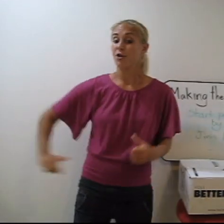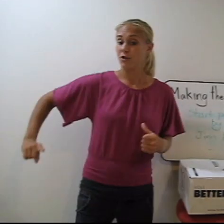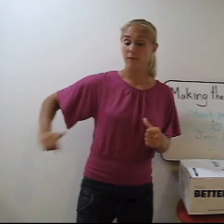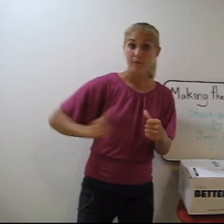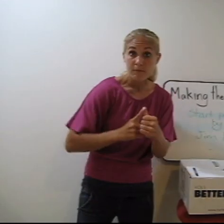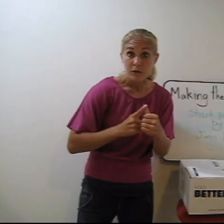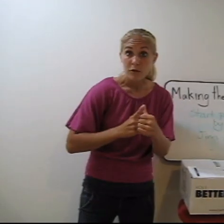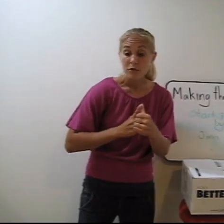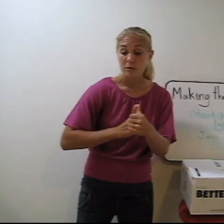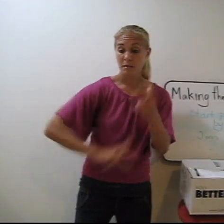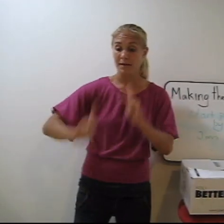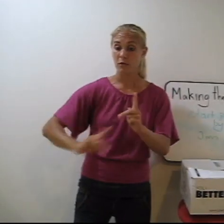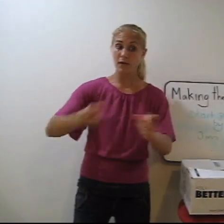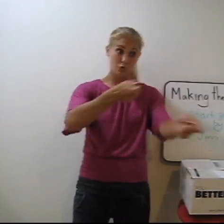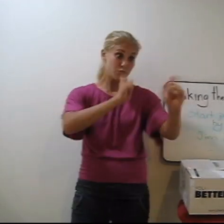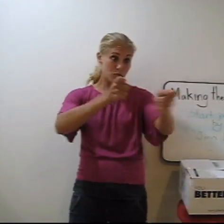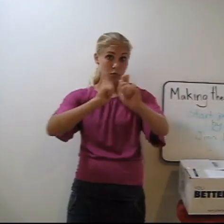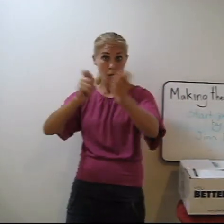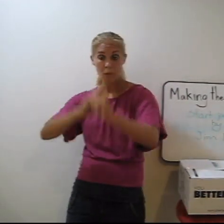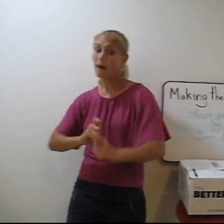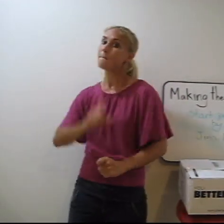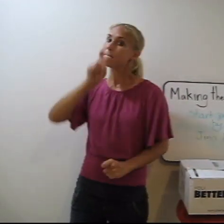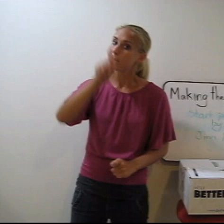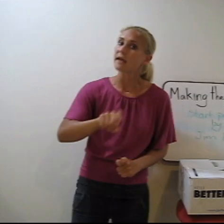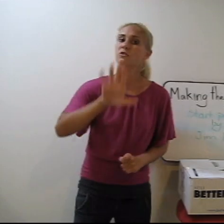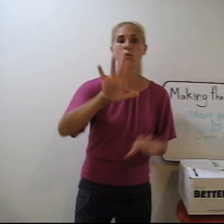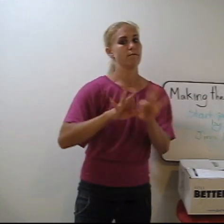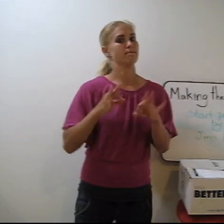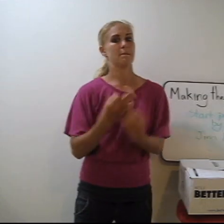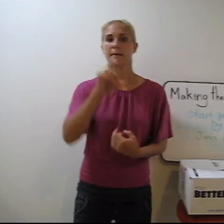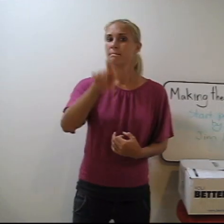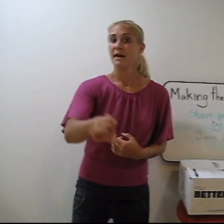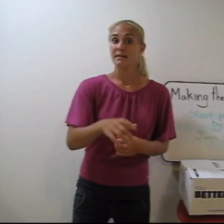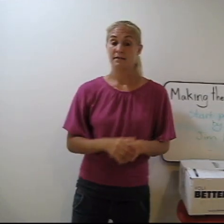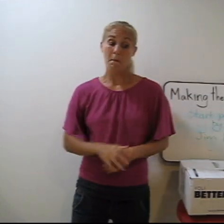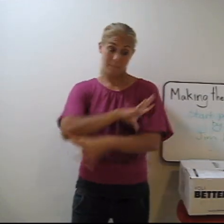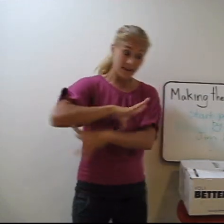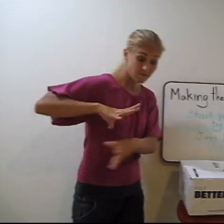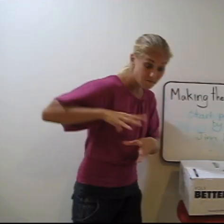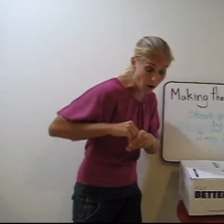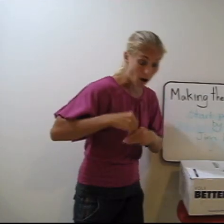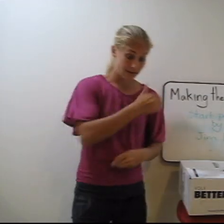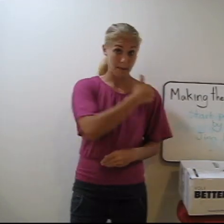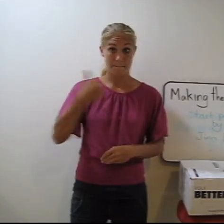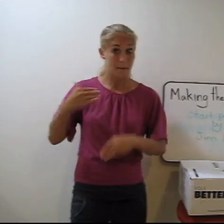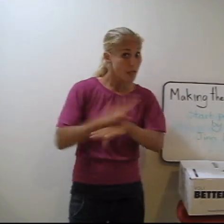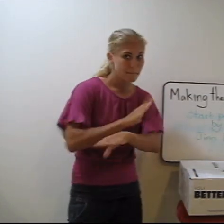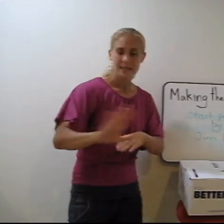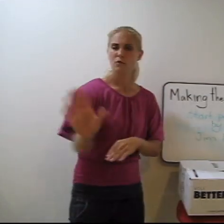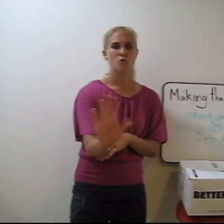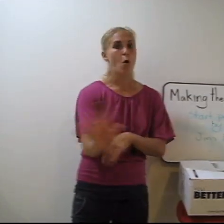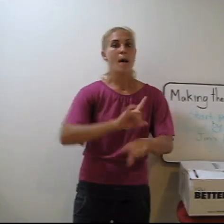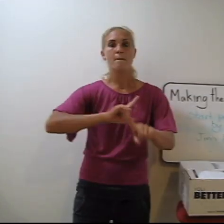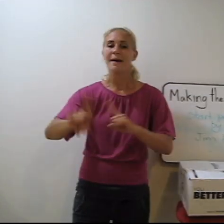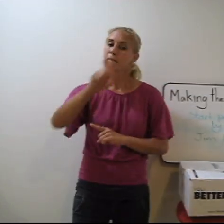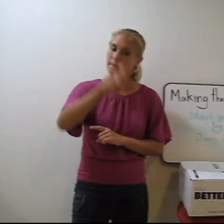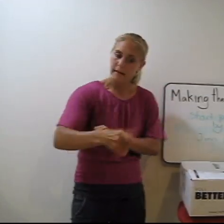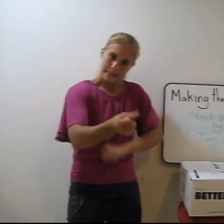business need to be your immediate family. They don't have to be doing the business with you, but they have to be supportive in every